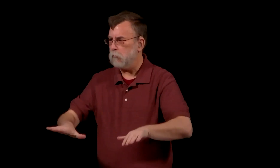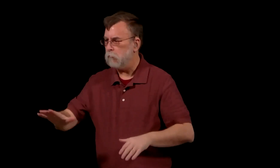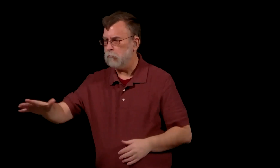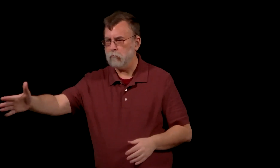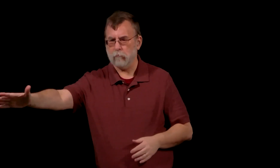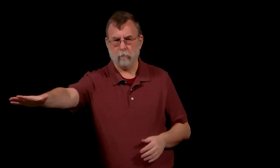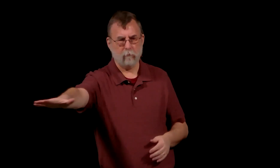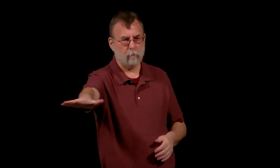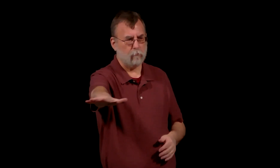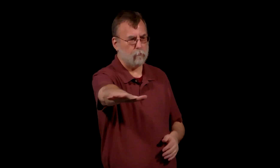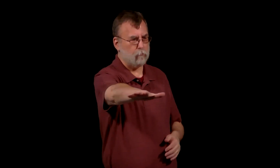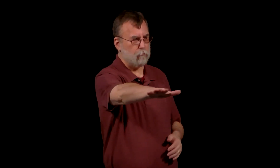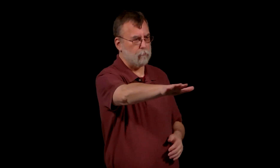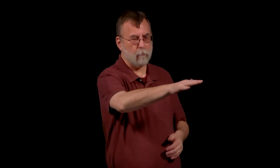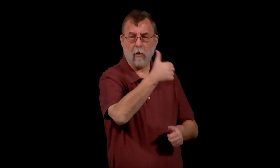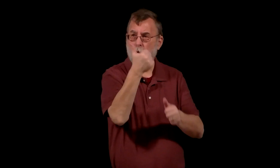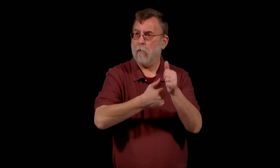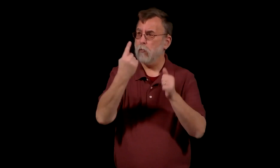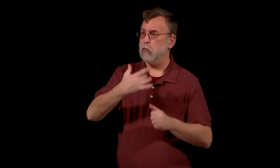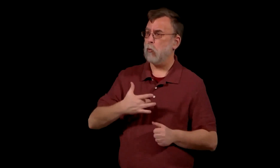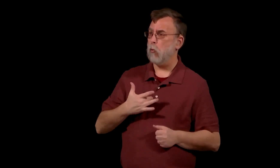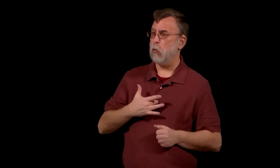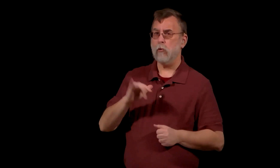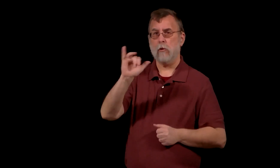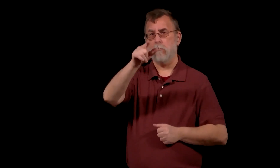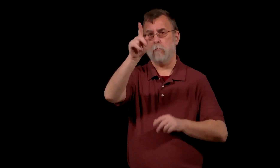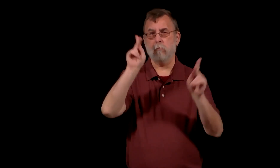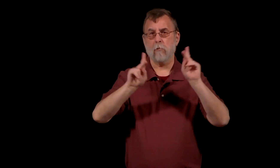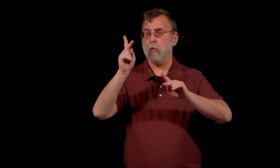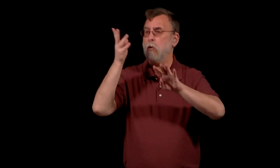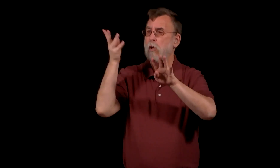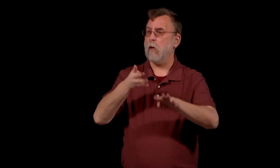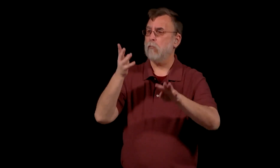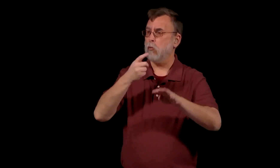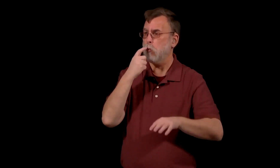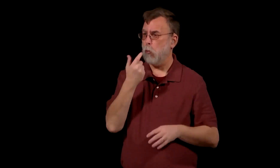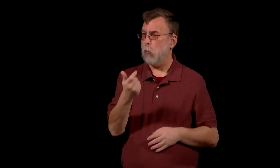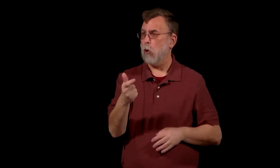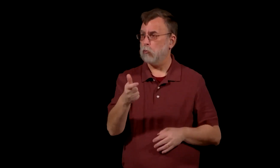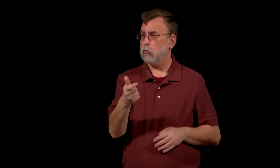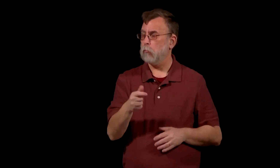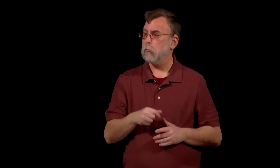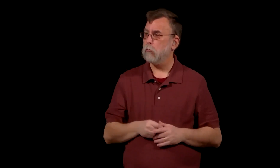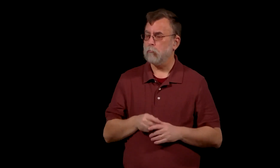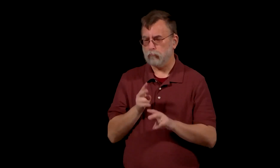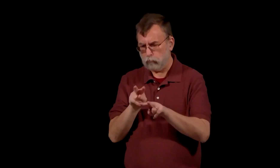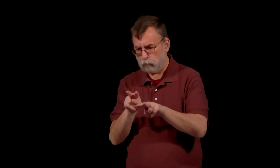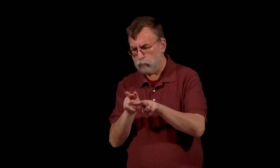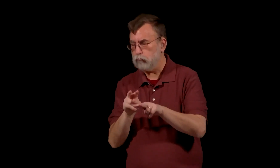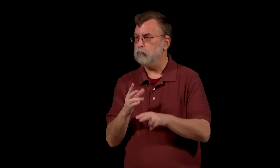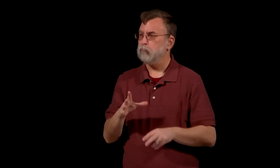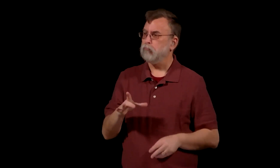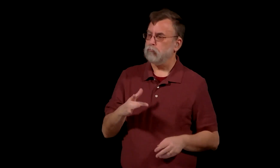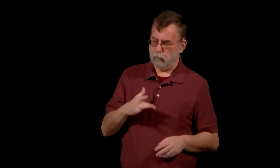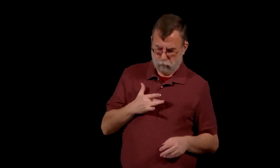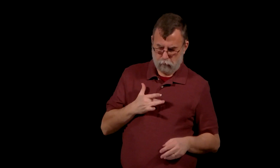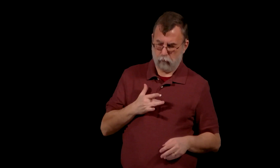Now we pray for blessings upon each of us in everyone's heart and the people watching via the live stream.